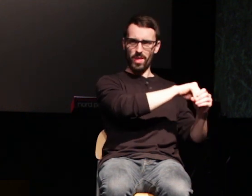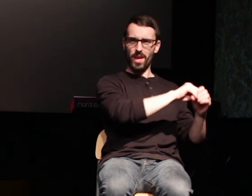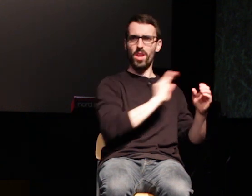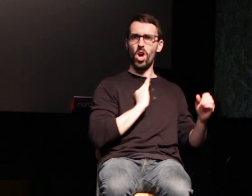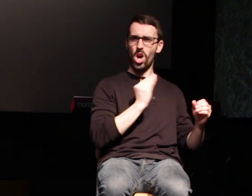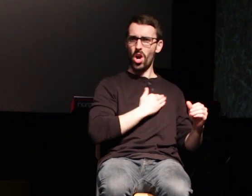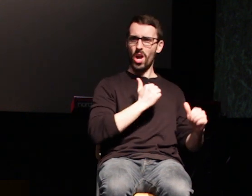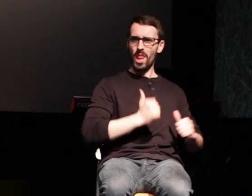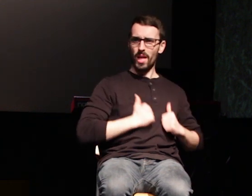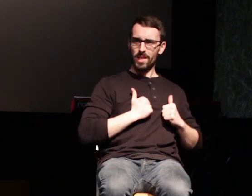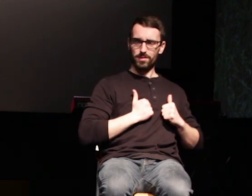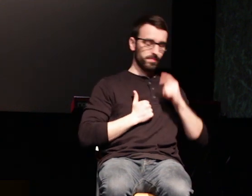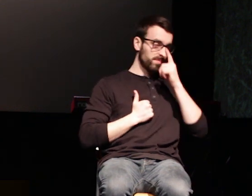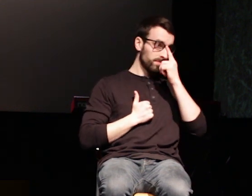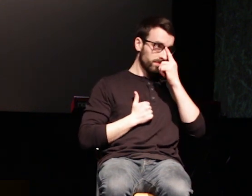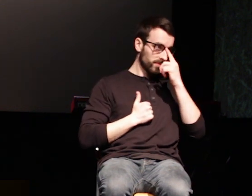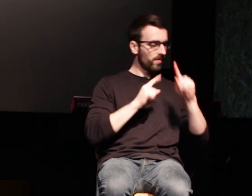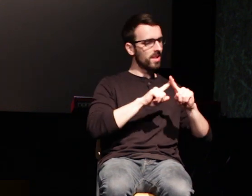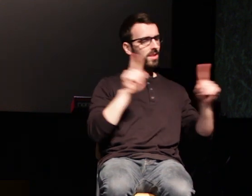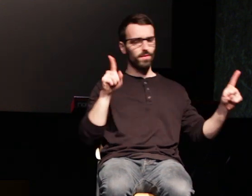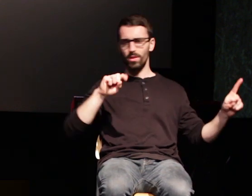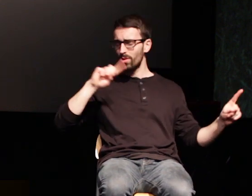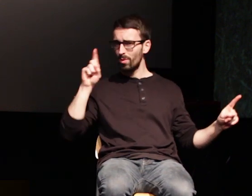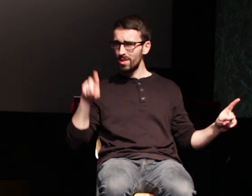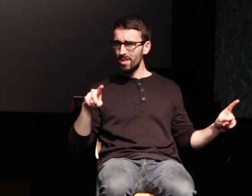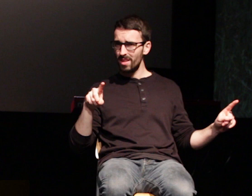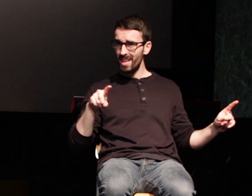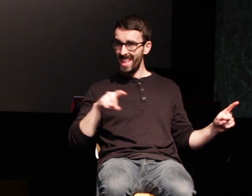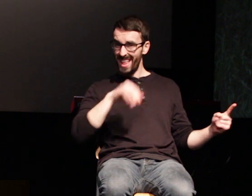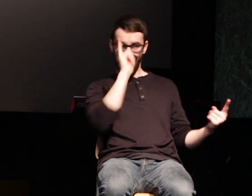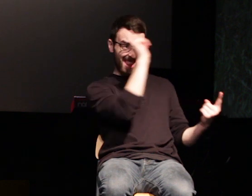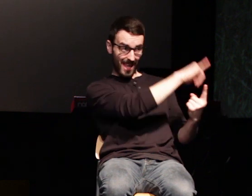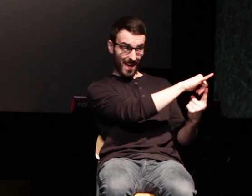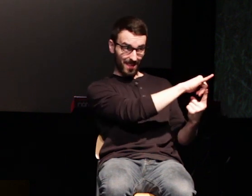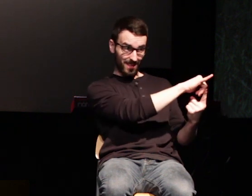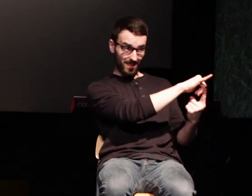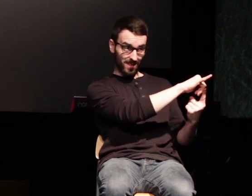Let me ask you a different question. Has that soil ever been you?